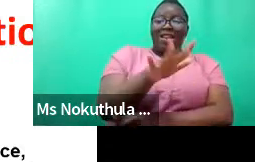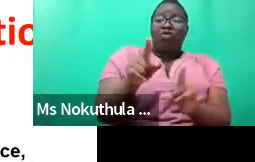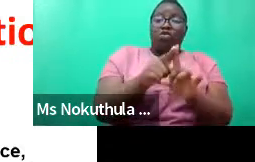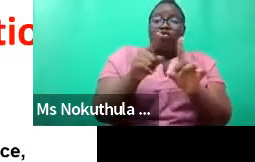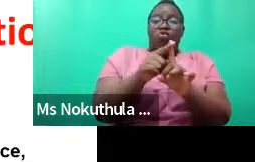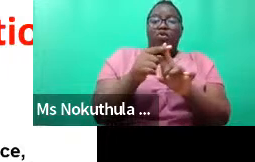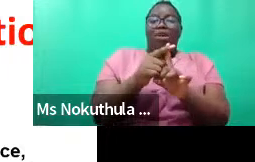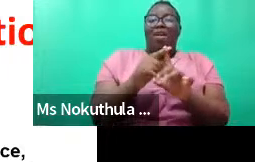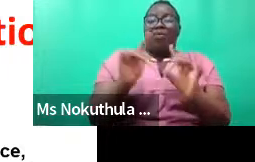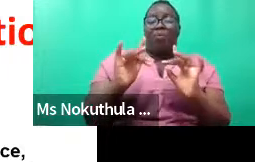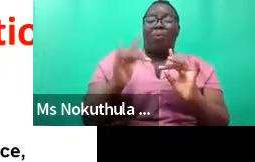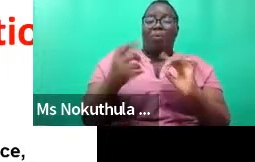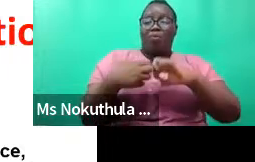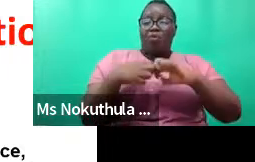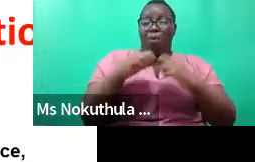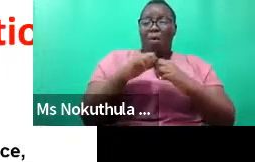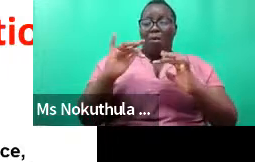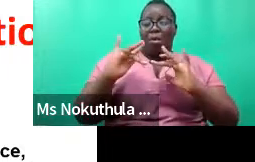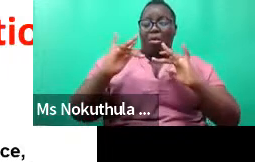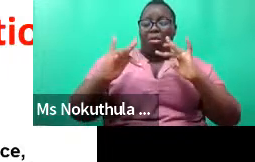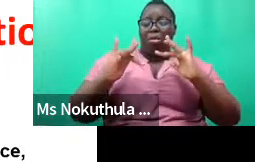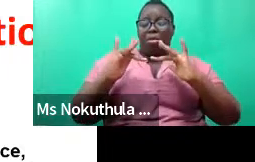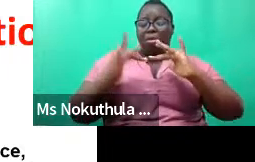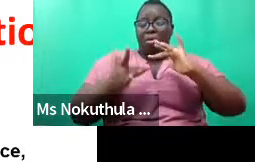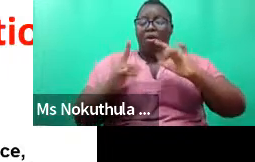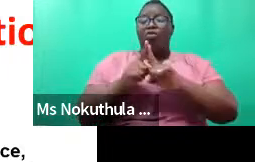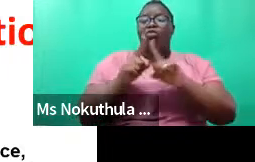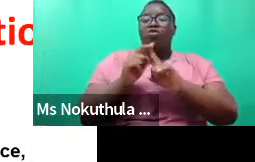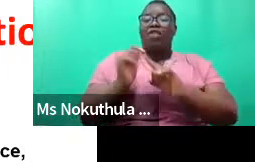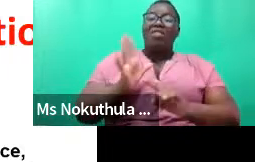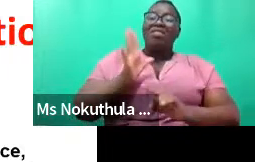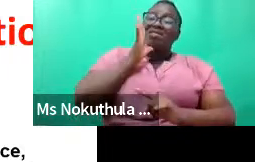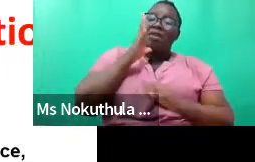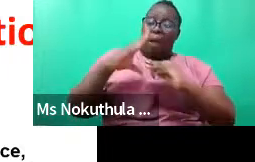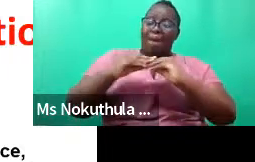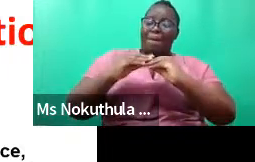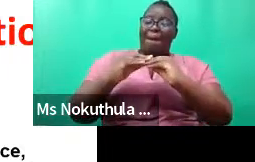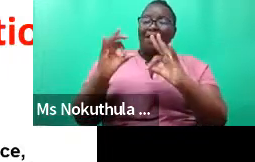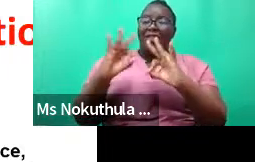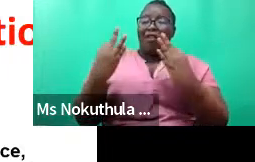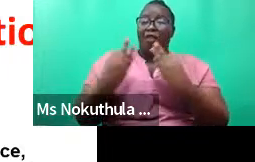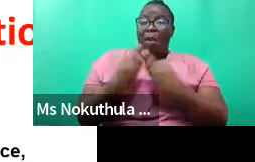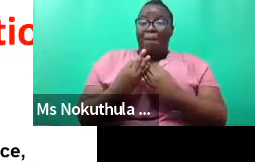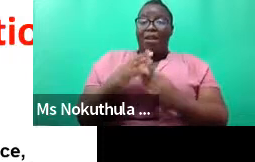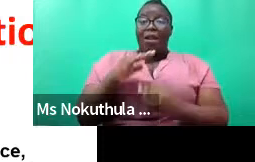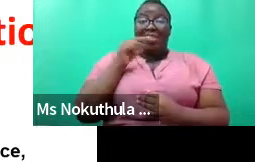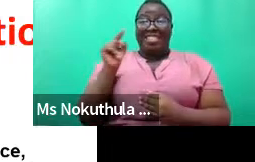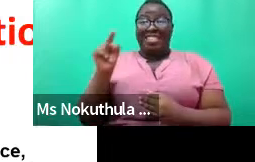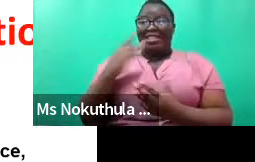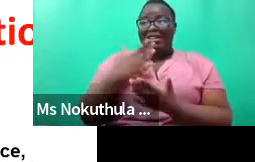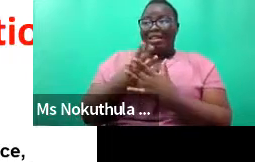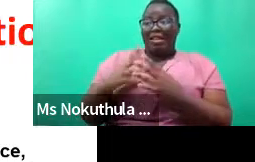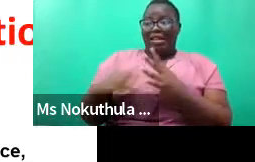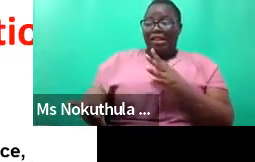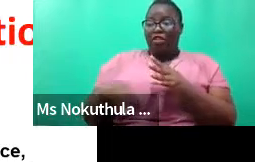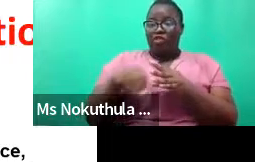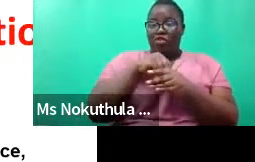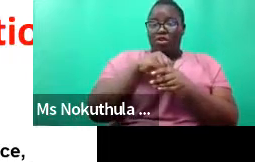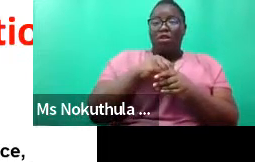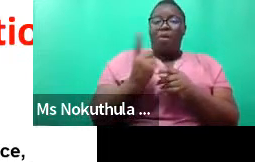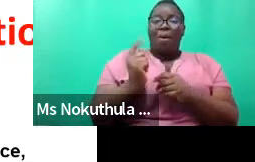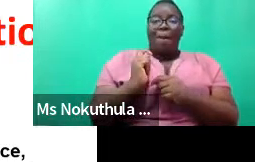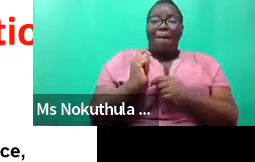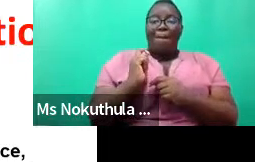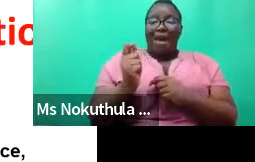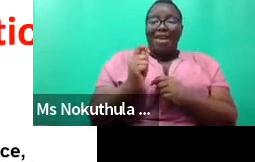connectivities, and also they are from overcrowded families. So these factors may have contributed some biased results to this study.